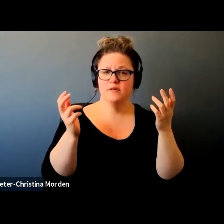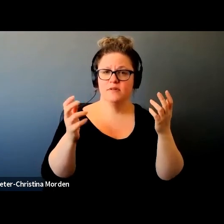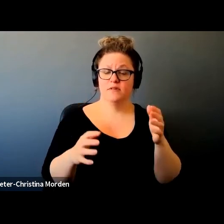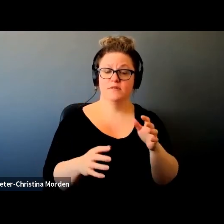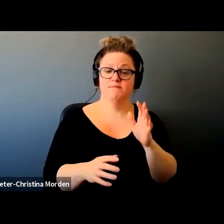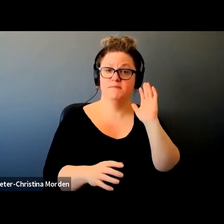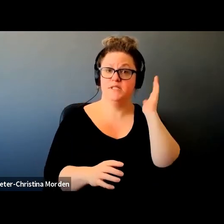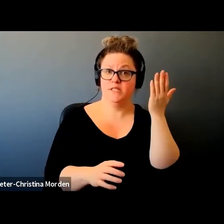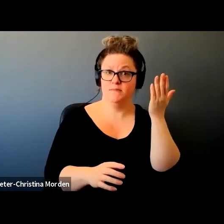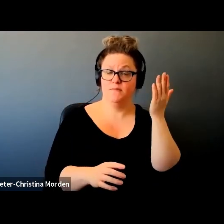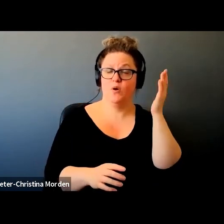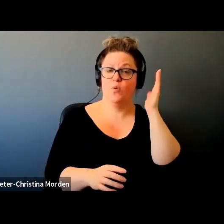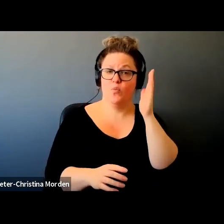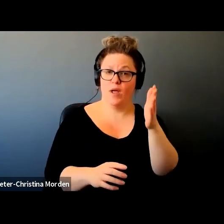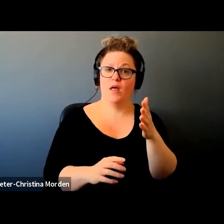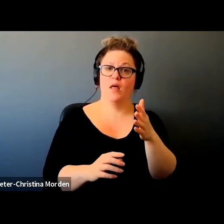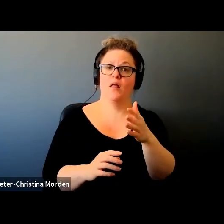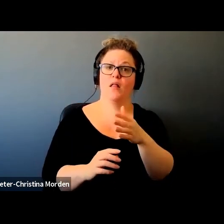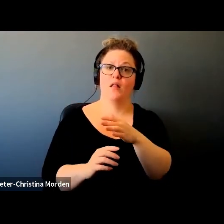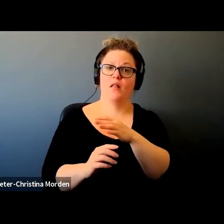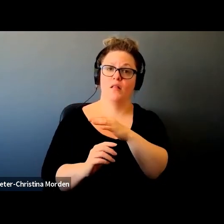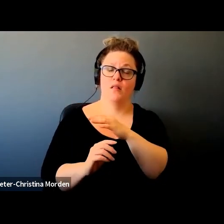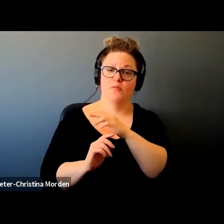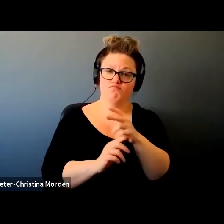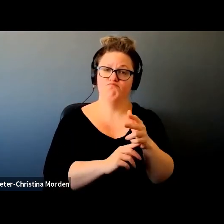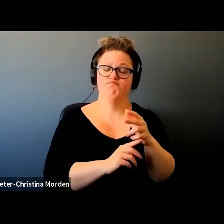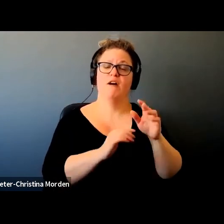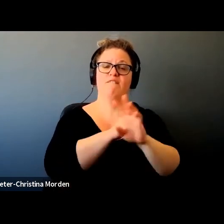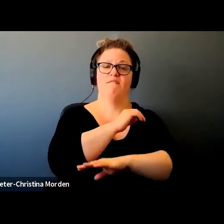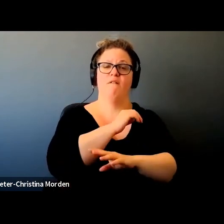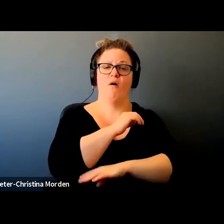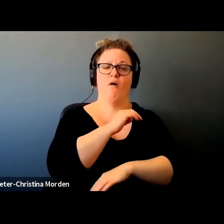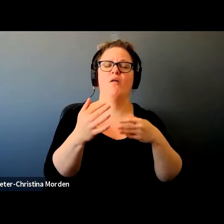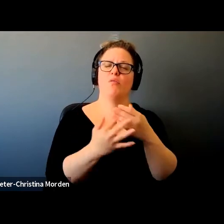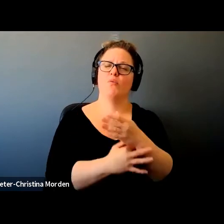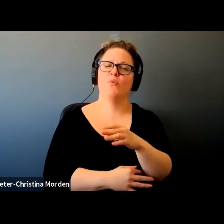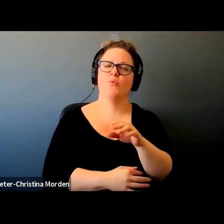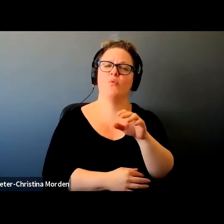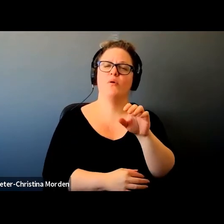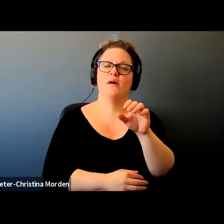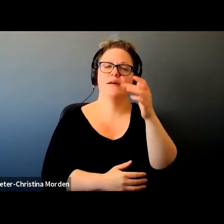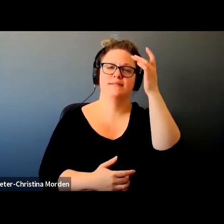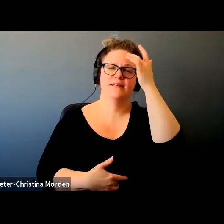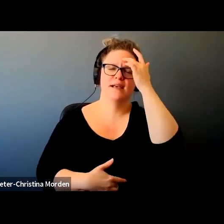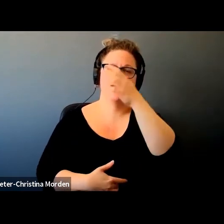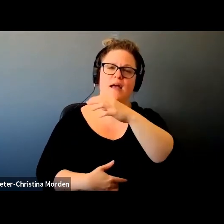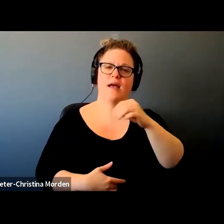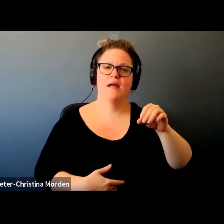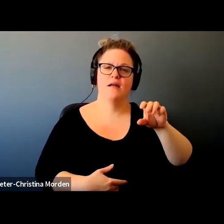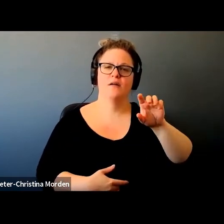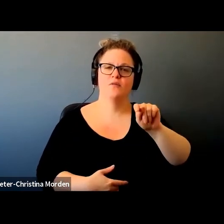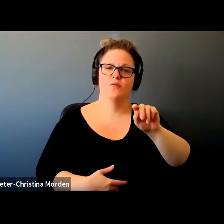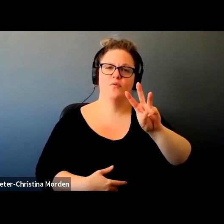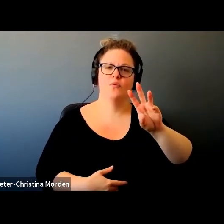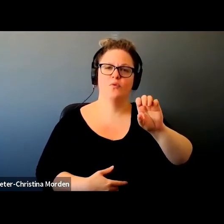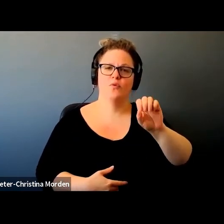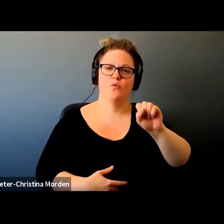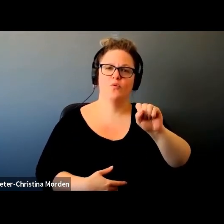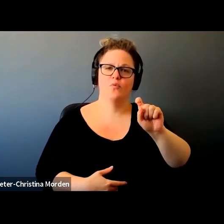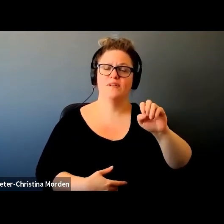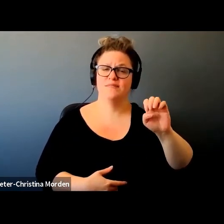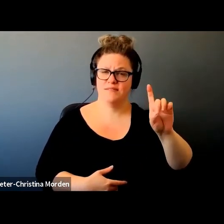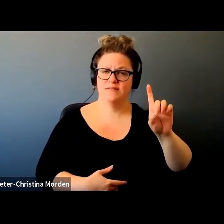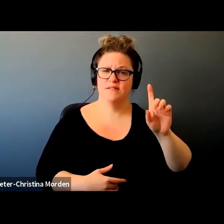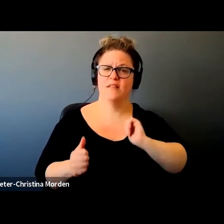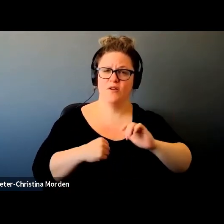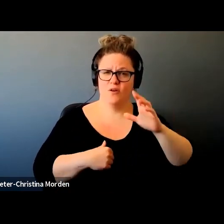be produced in the fall through Sick and Twisted Theater Company, which is a disabled theater company running out of